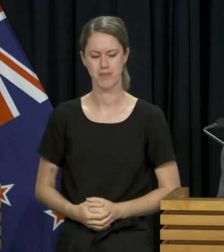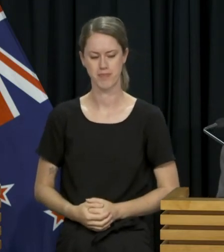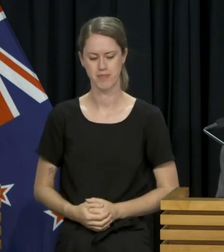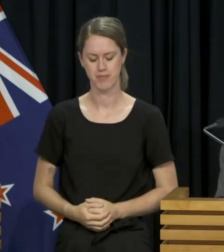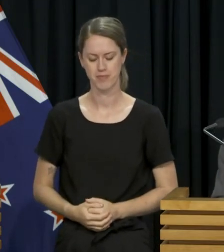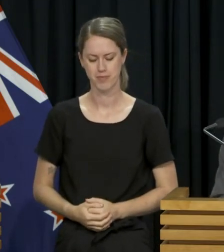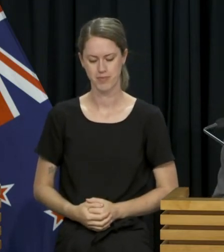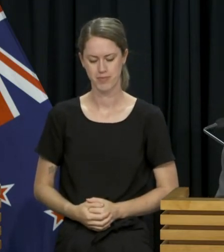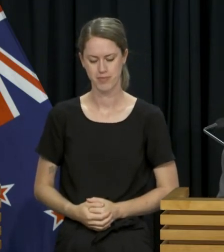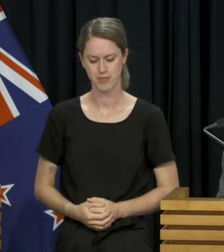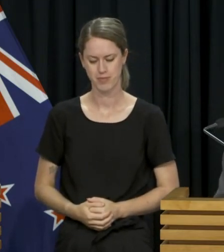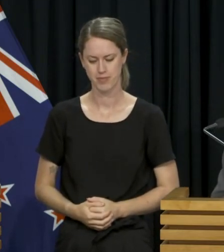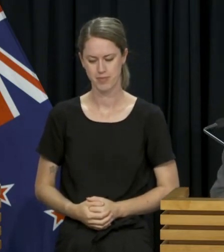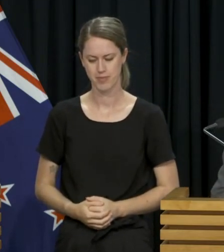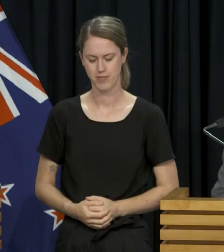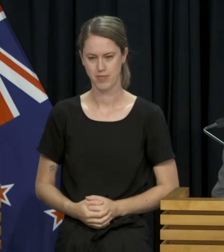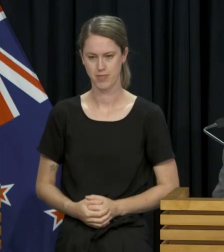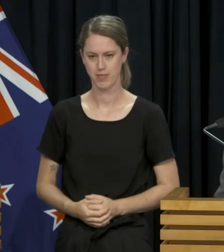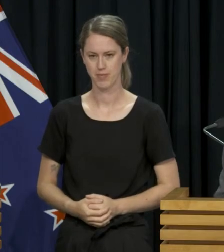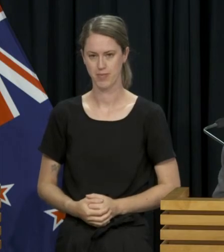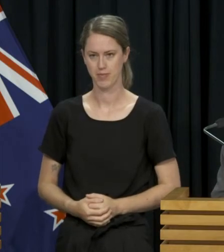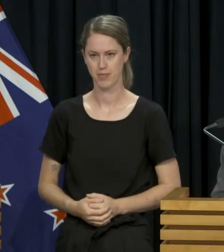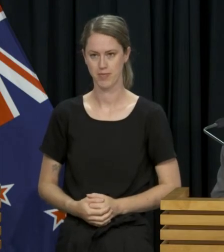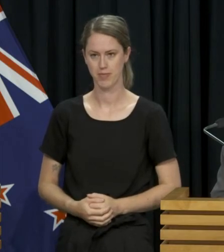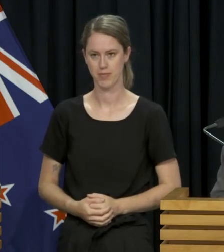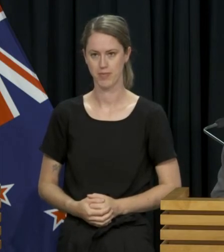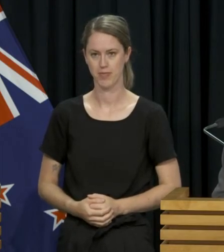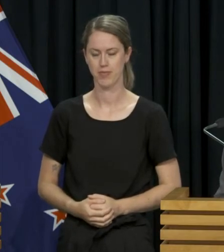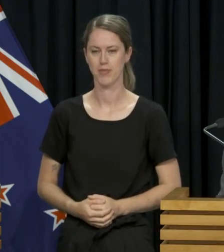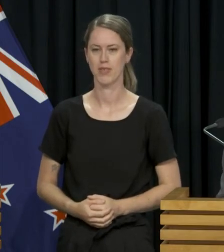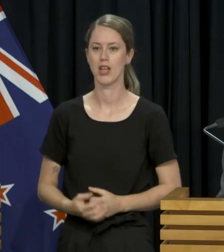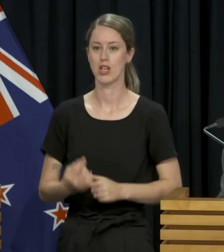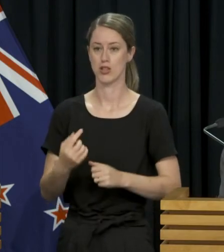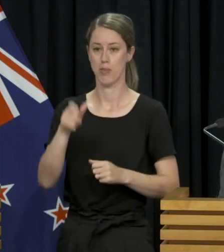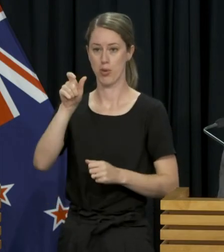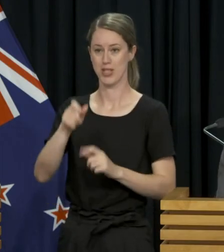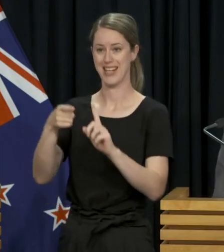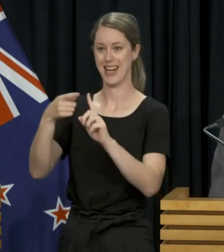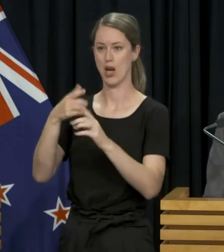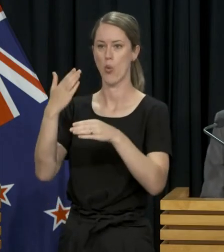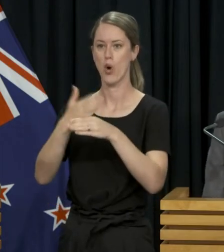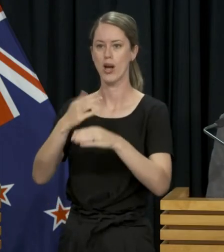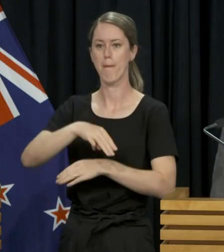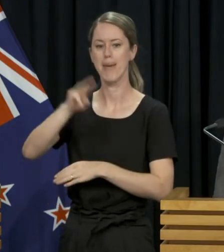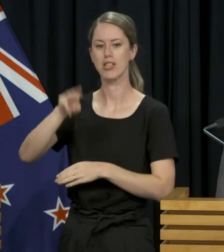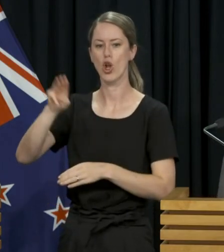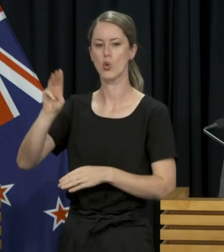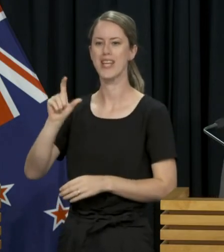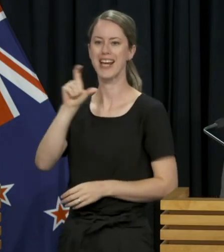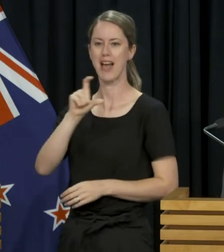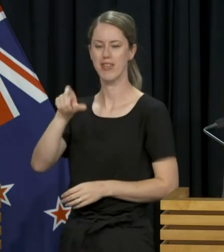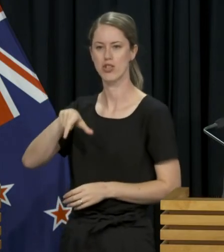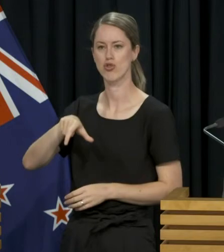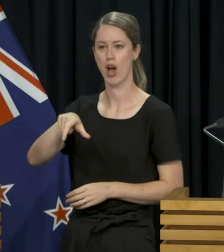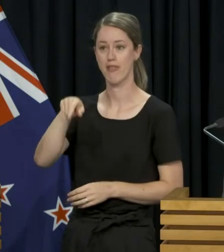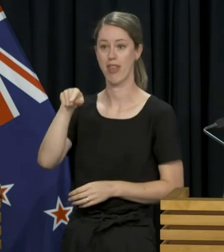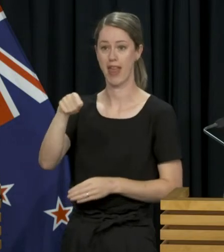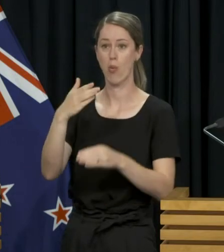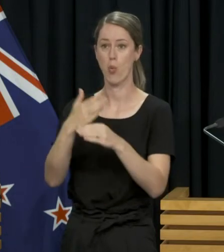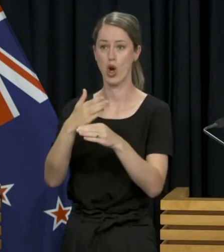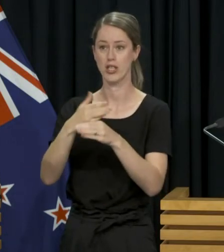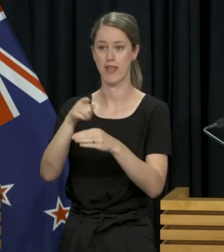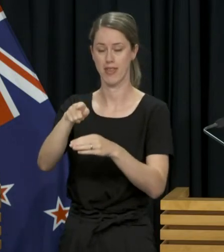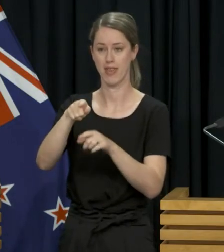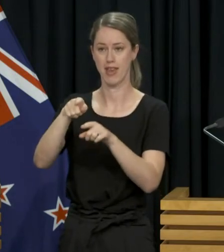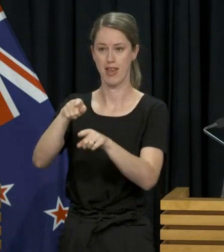As reported yesterday, Case E is a worker at the McDonald's at Cavendish Drive. The short shift that the case worked at the restaurant has